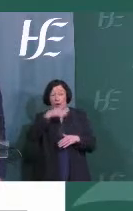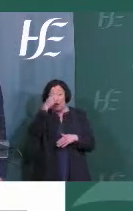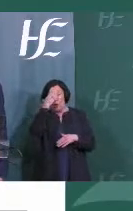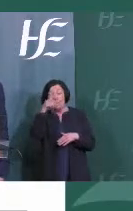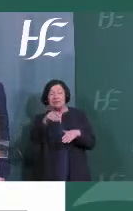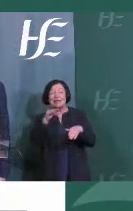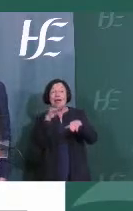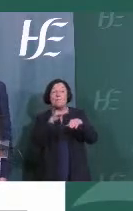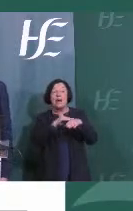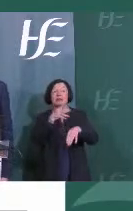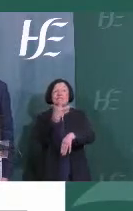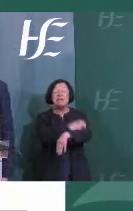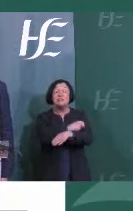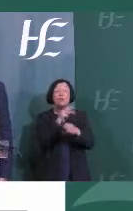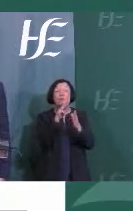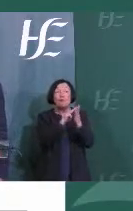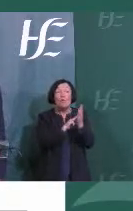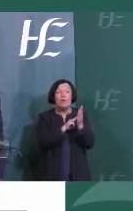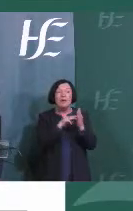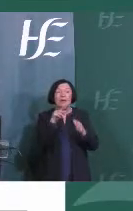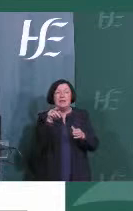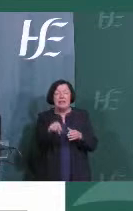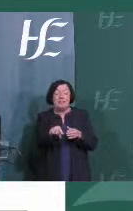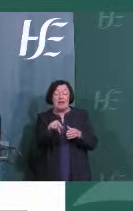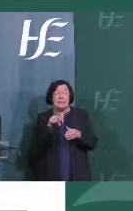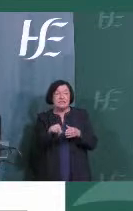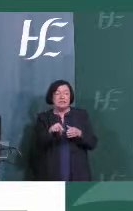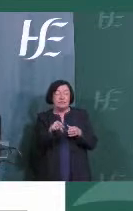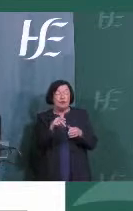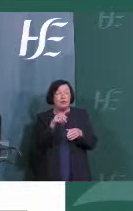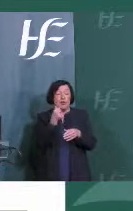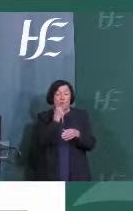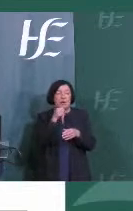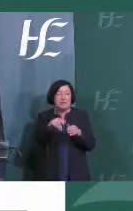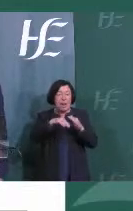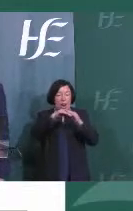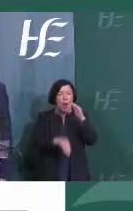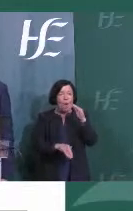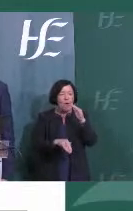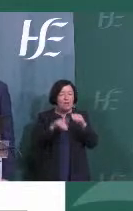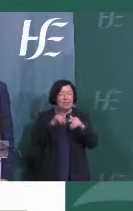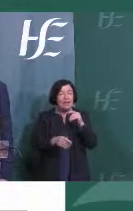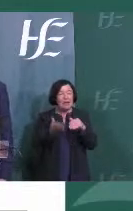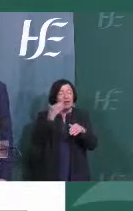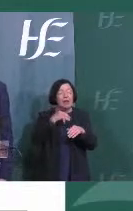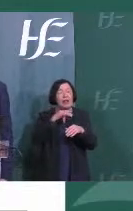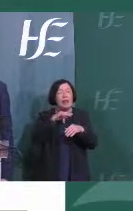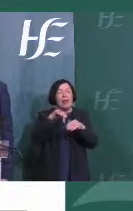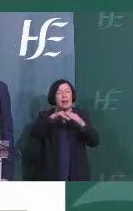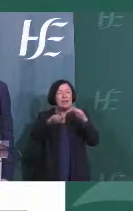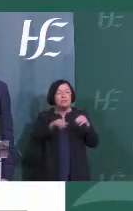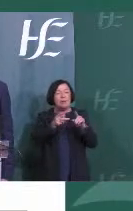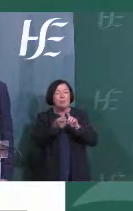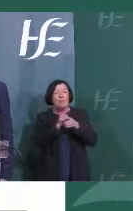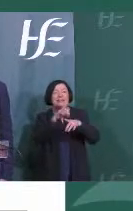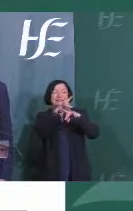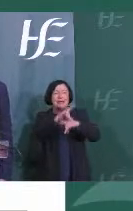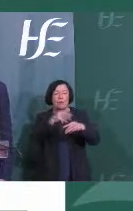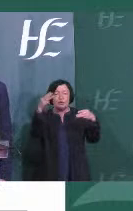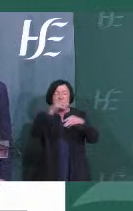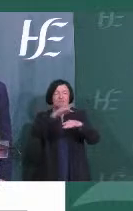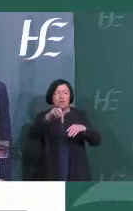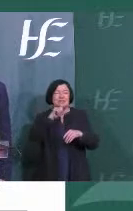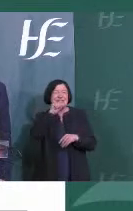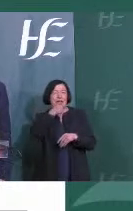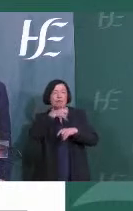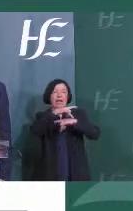because of the impact of the vaccination programme, that conversion rate is lower than it was before because less people become sick. They're protected from serious illness.